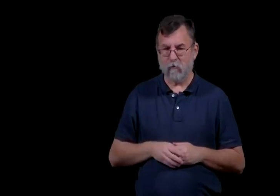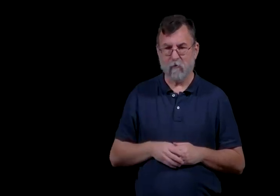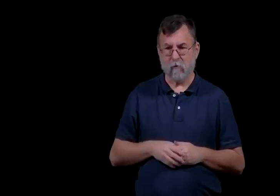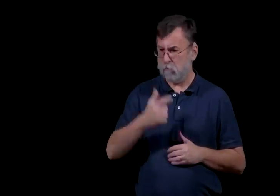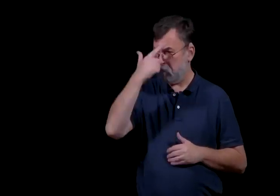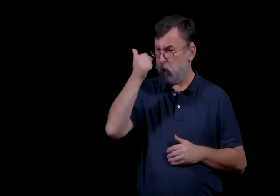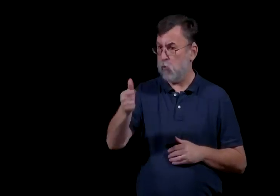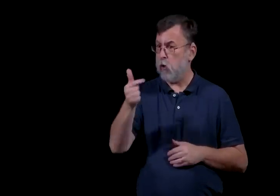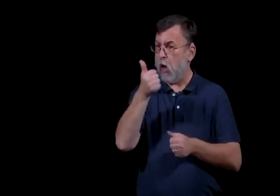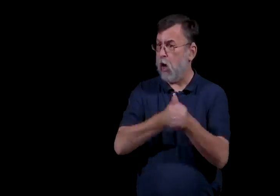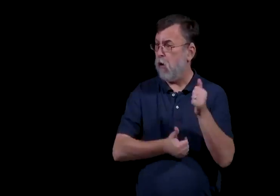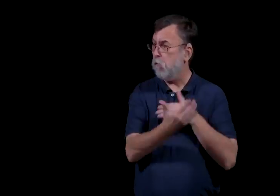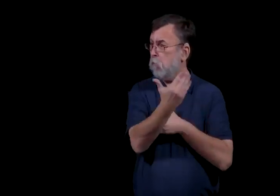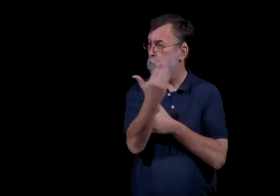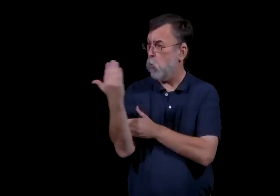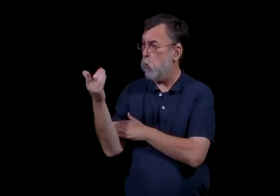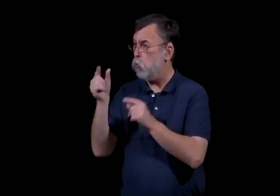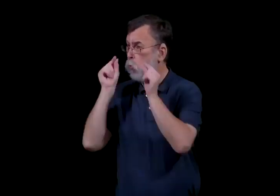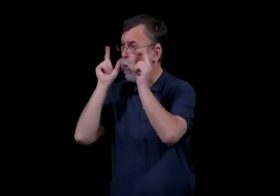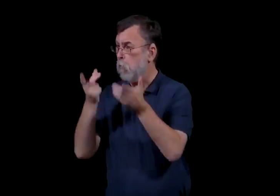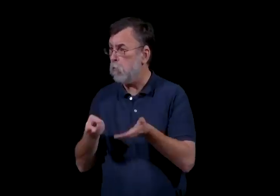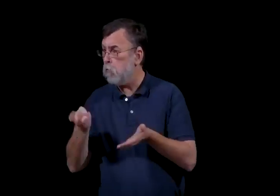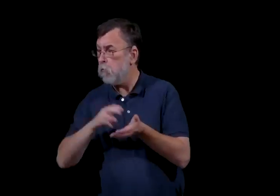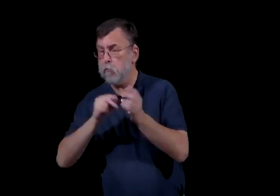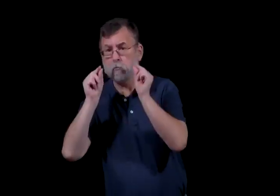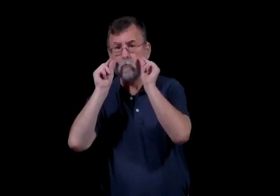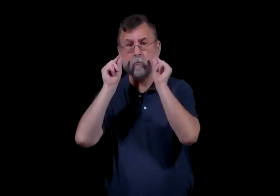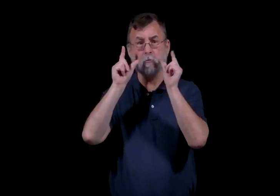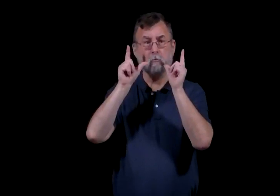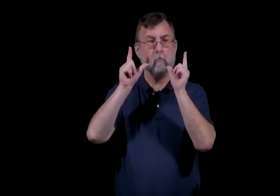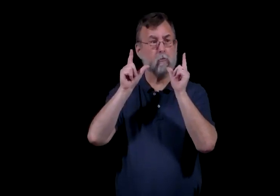And one person said, forever.